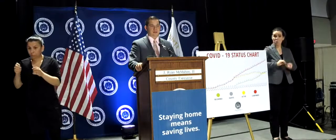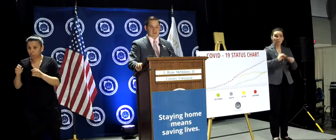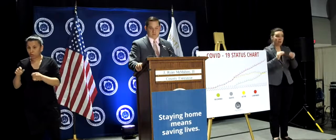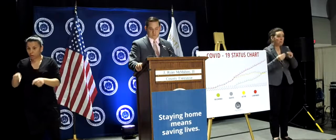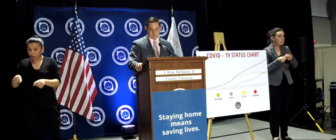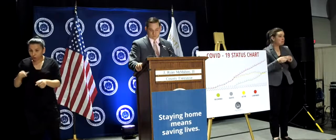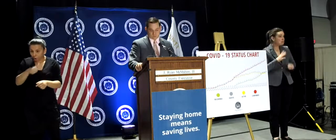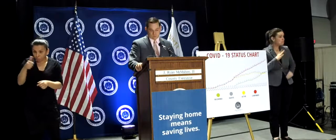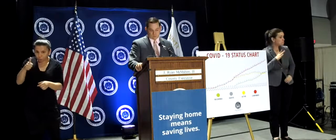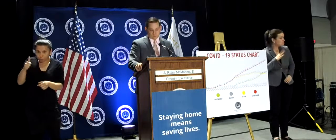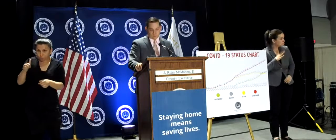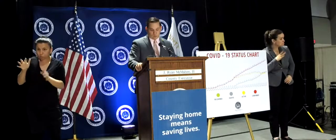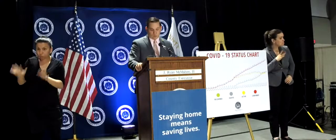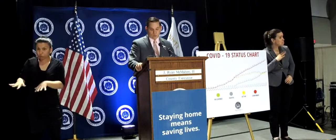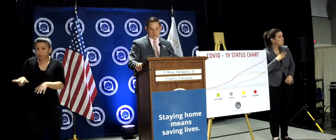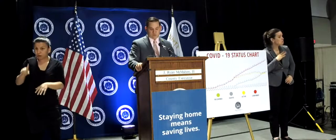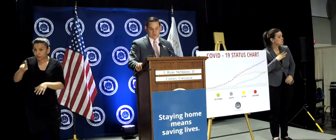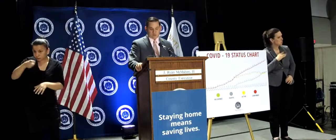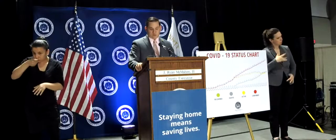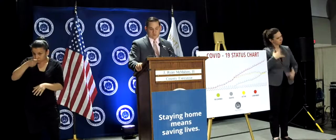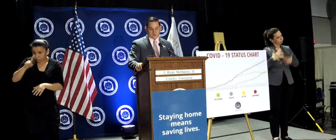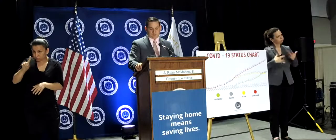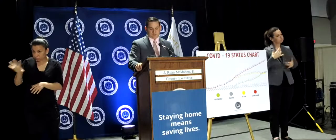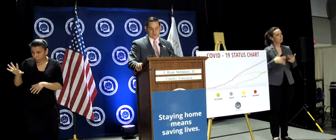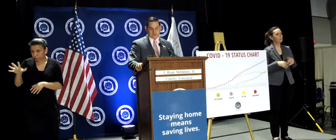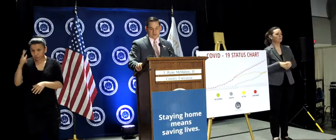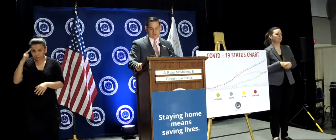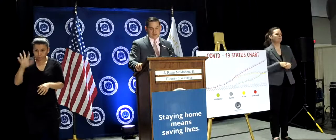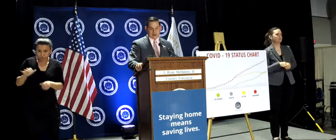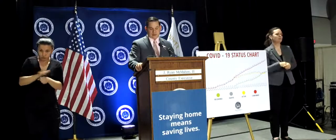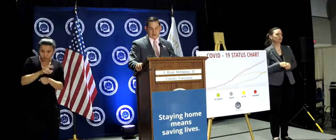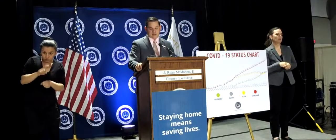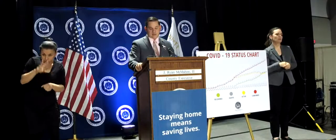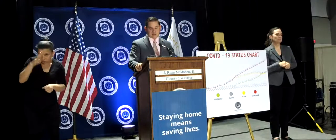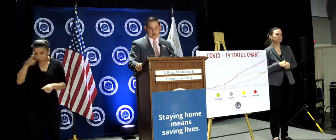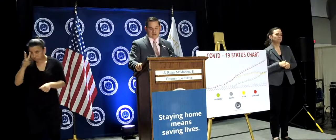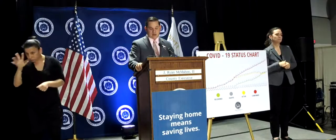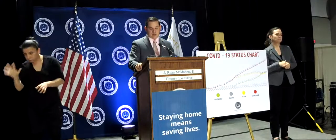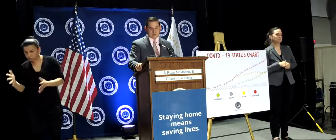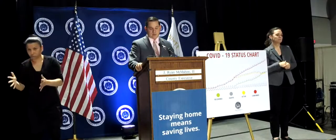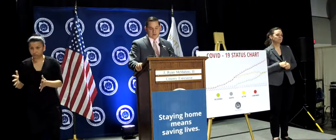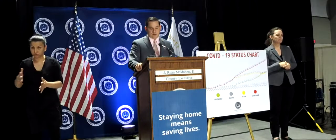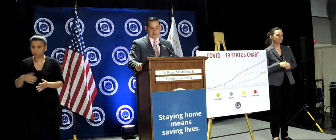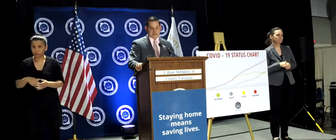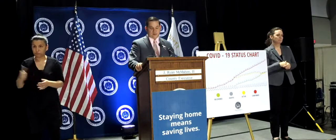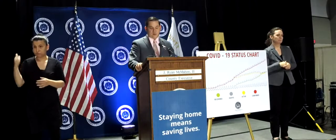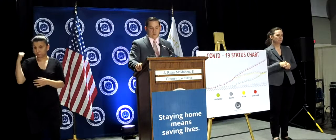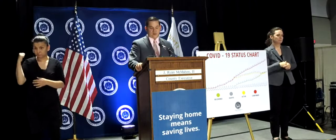started testing. We received 256 tests back since yesterday.